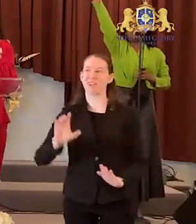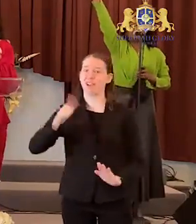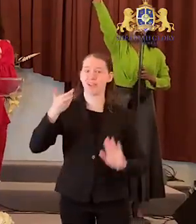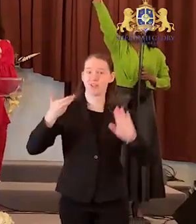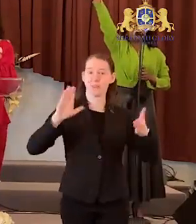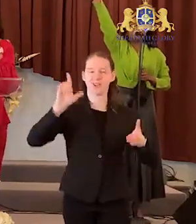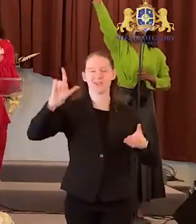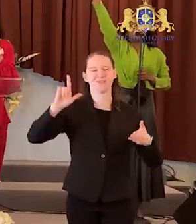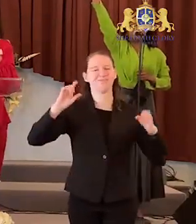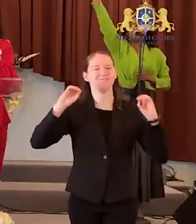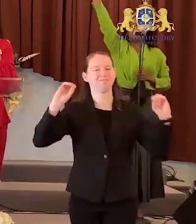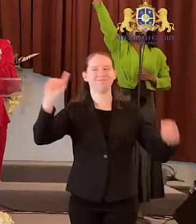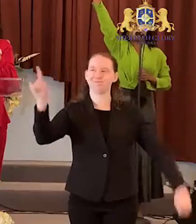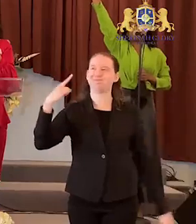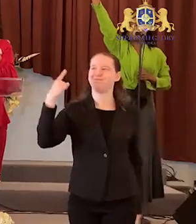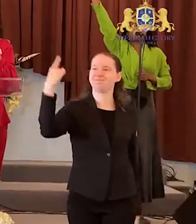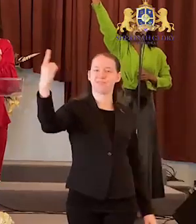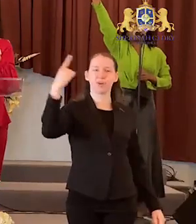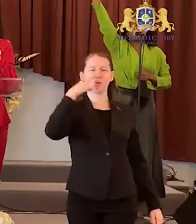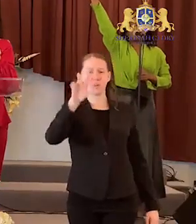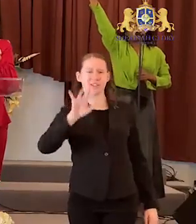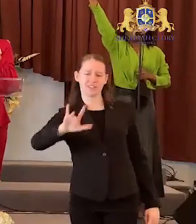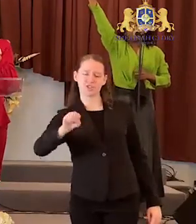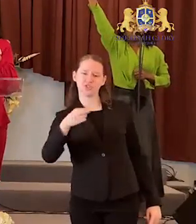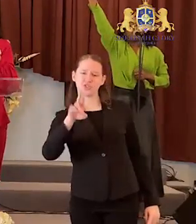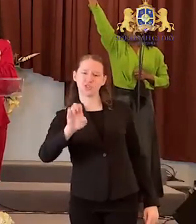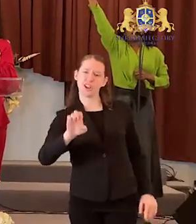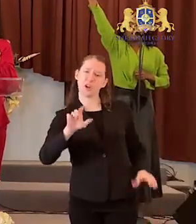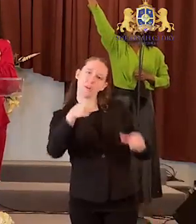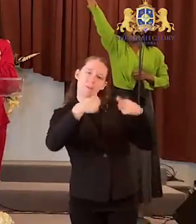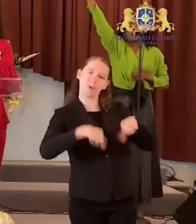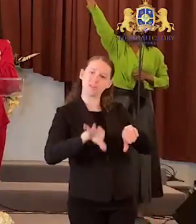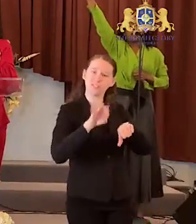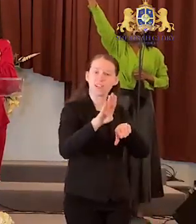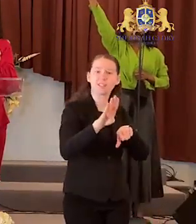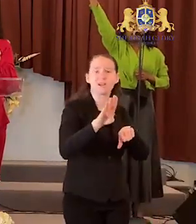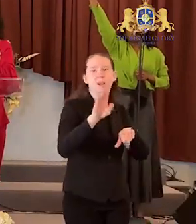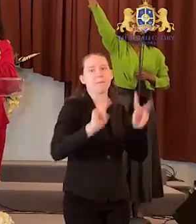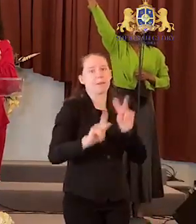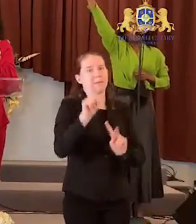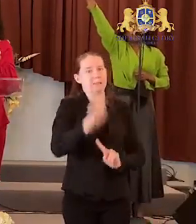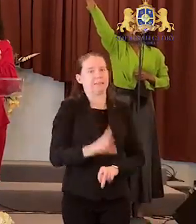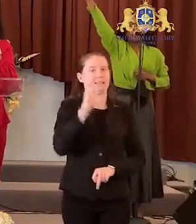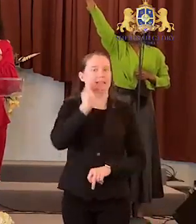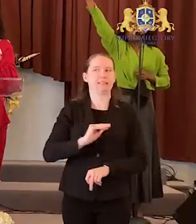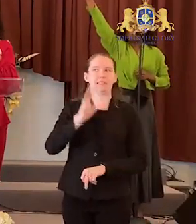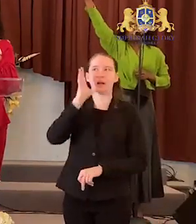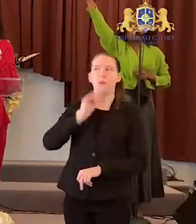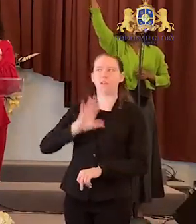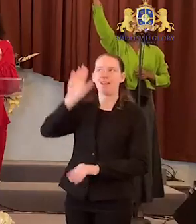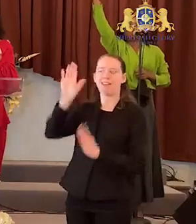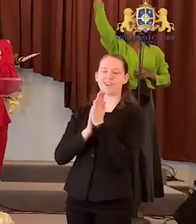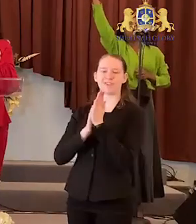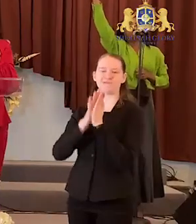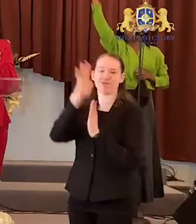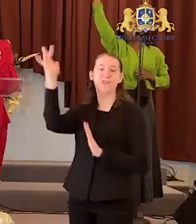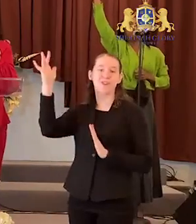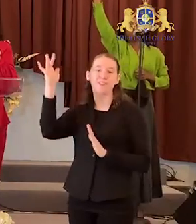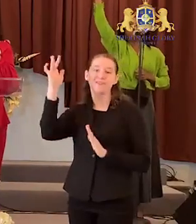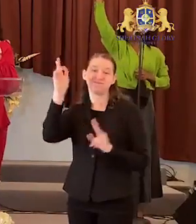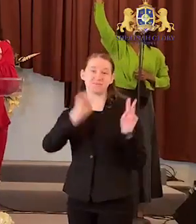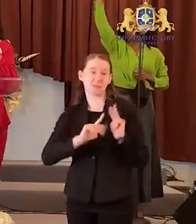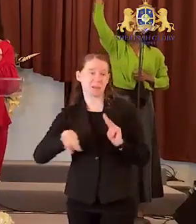would you please hit the share button. Add it to your timeline. Because somebody needs to experience the glory of God.